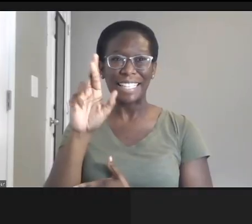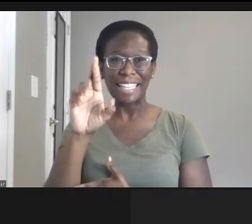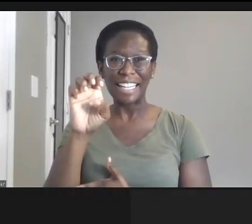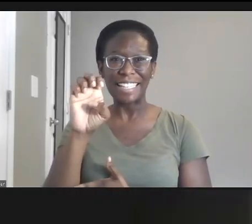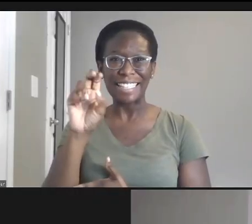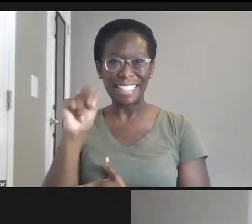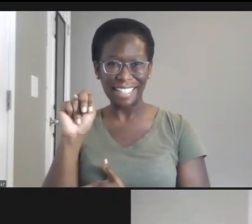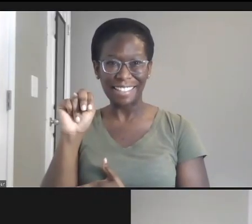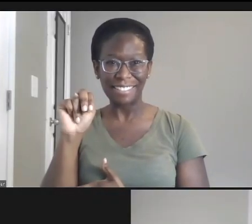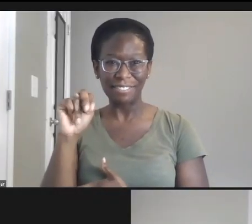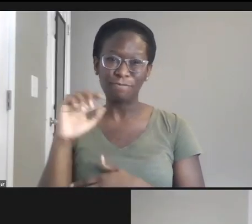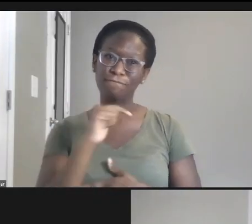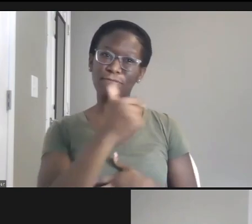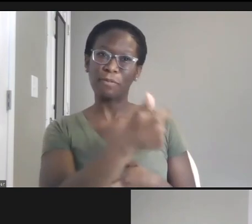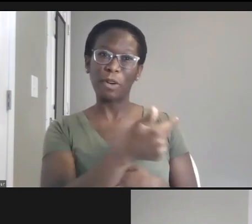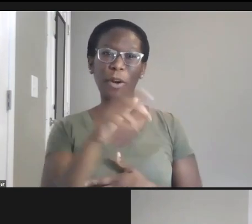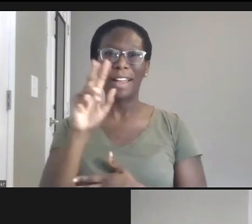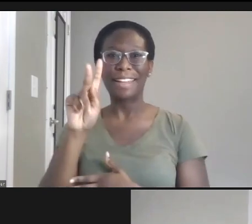Karen, go ahead.